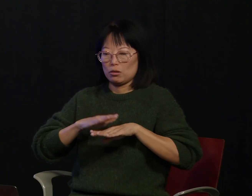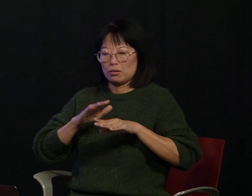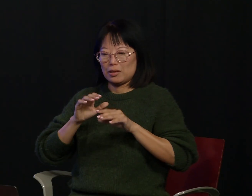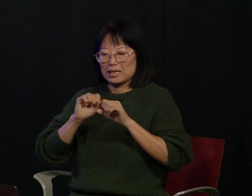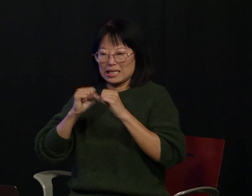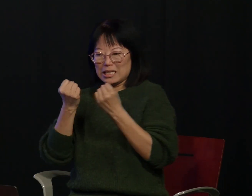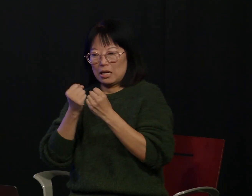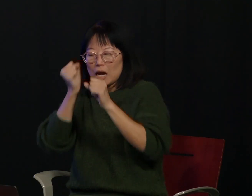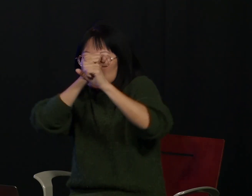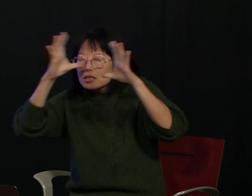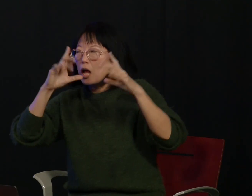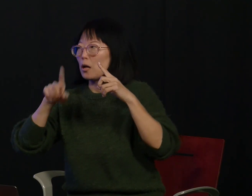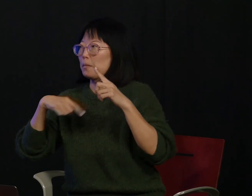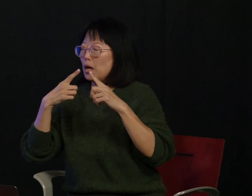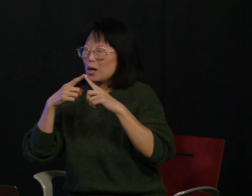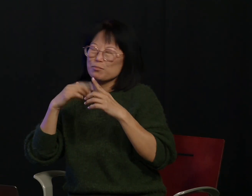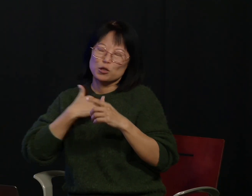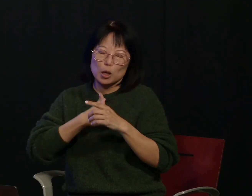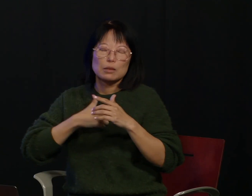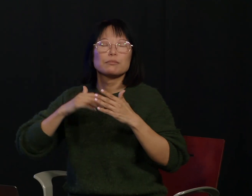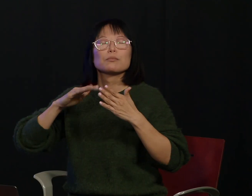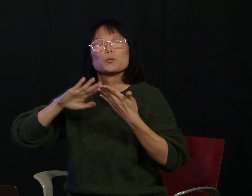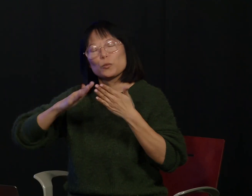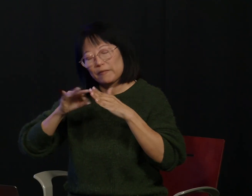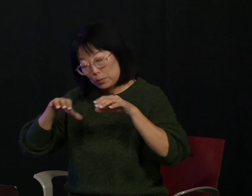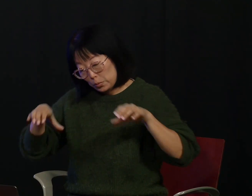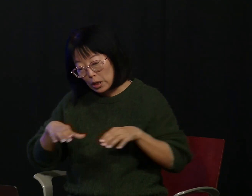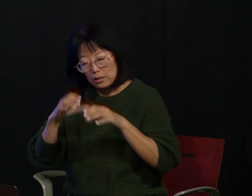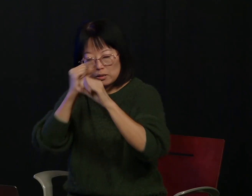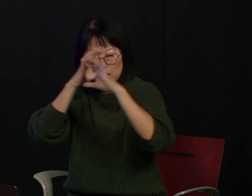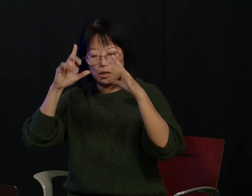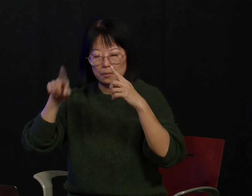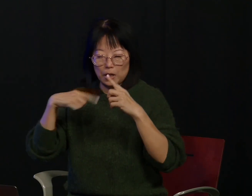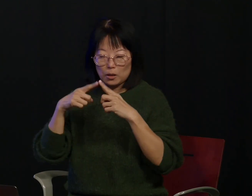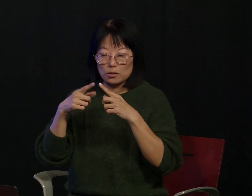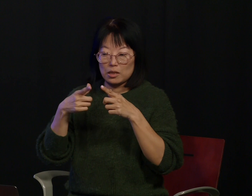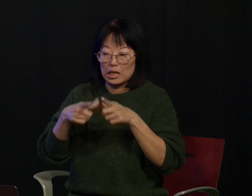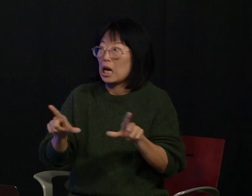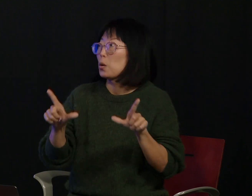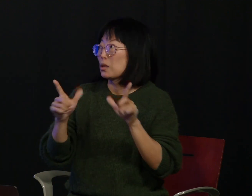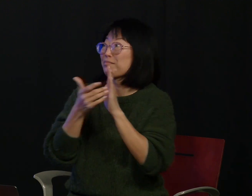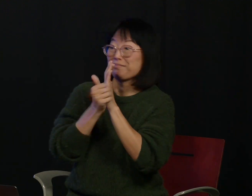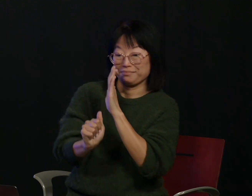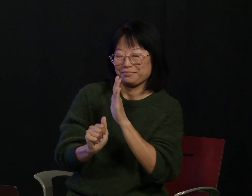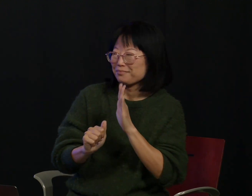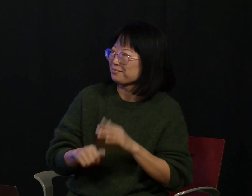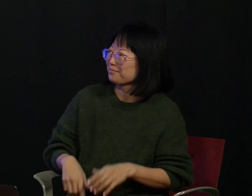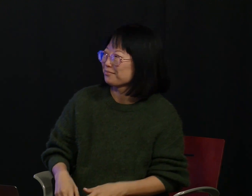on society's ideologies in the community of practice and as we see